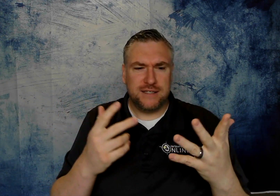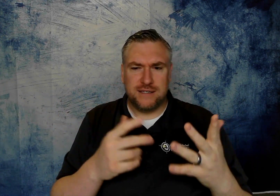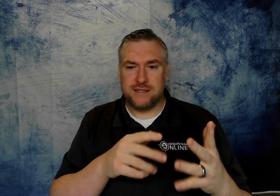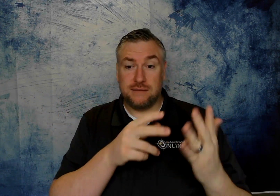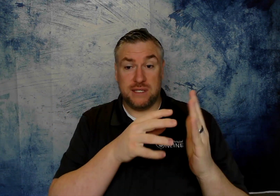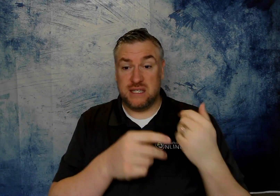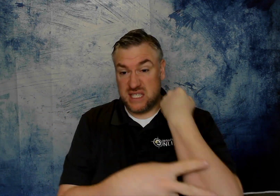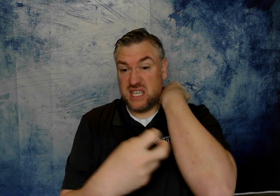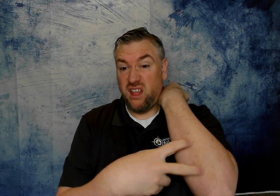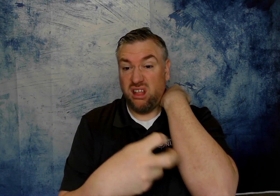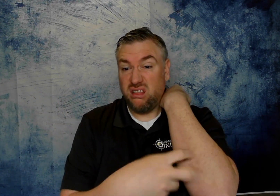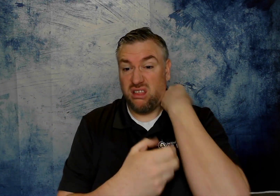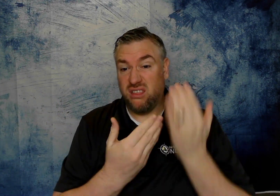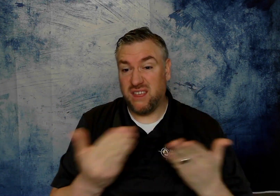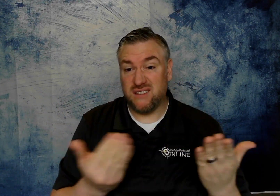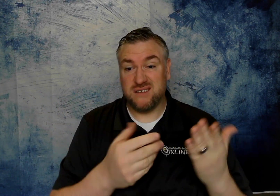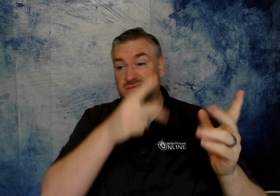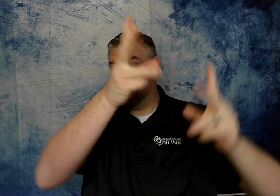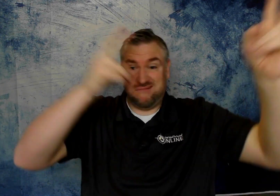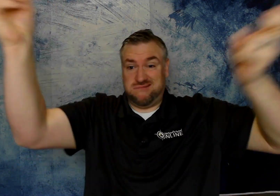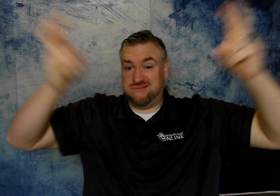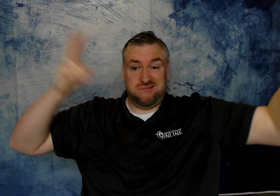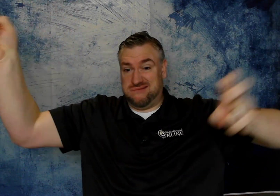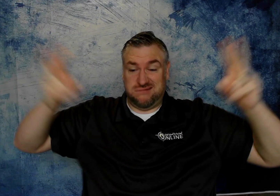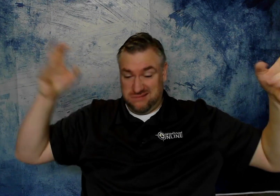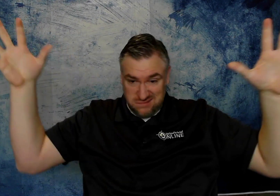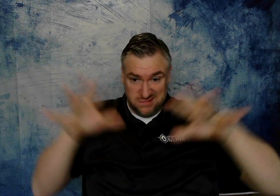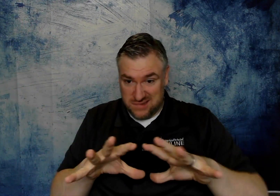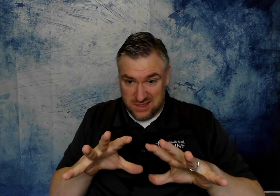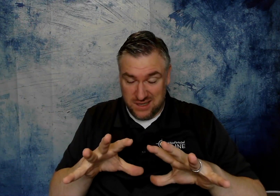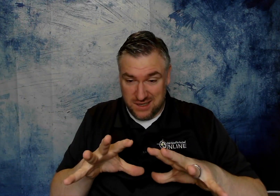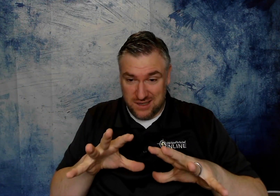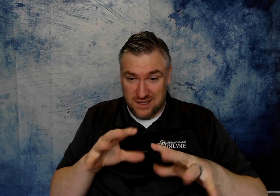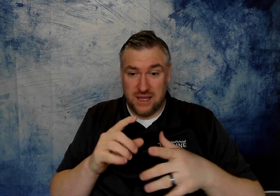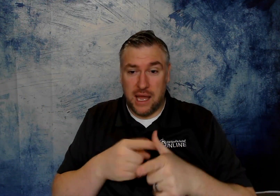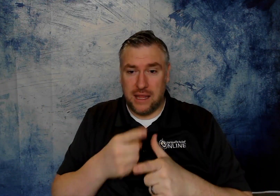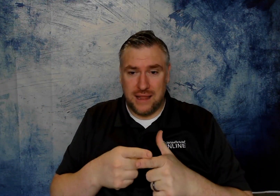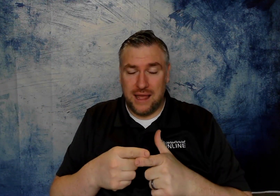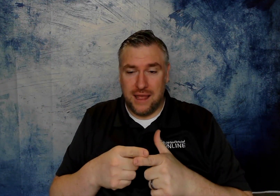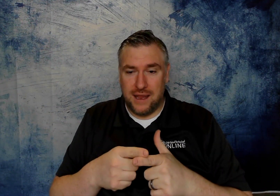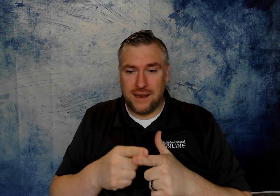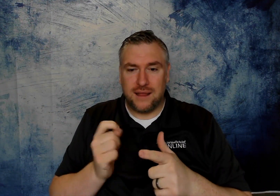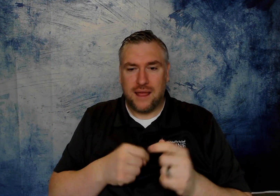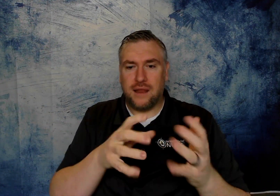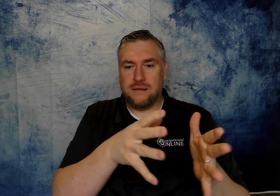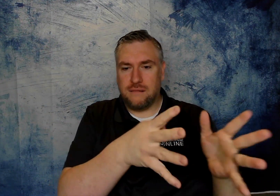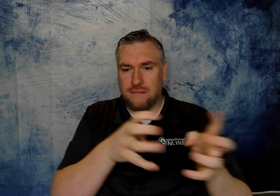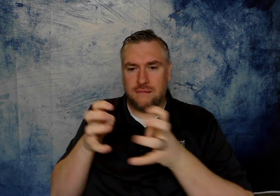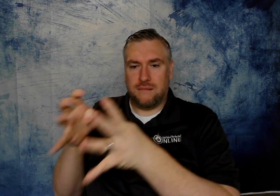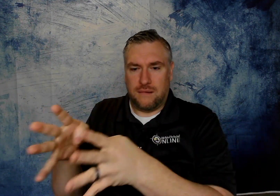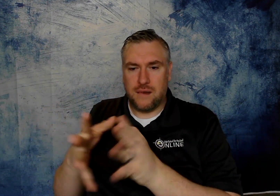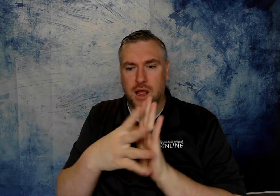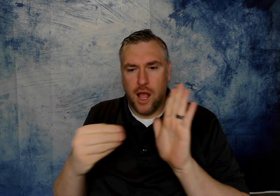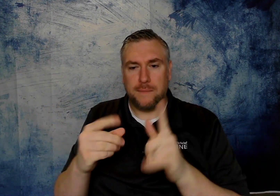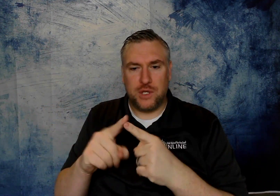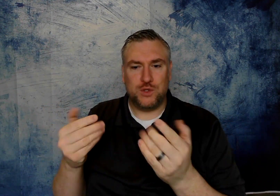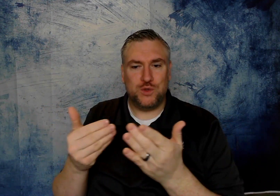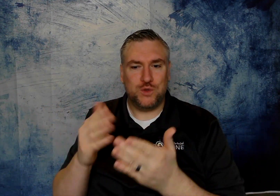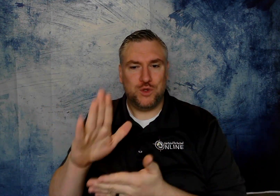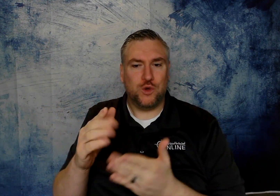YouTube videos and trainings, steal things, take things from other places that have already been made and pull it in. And then just